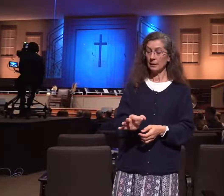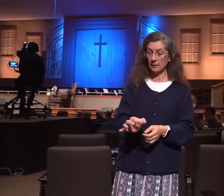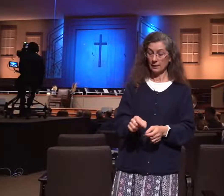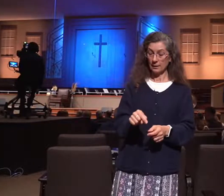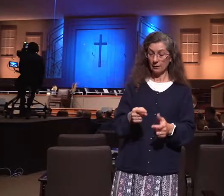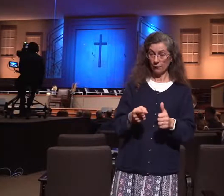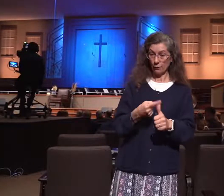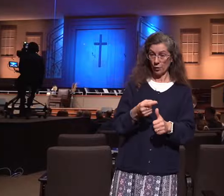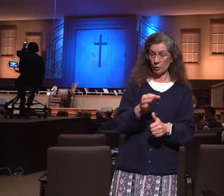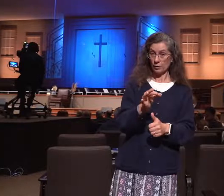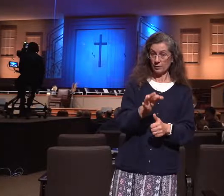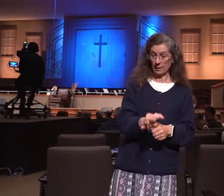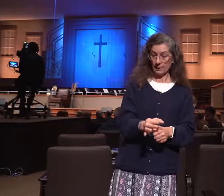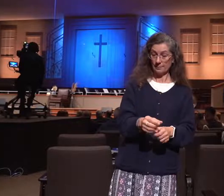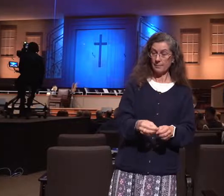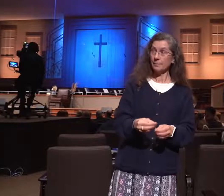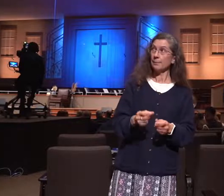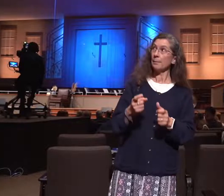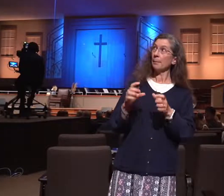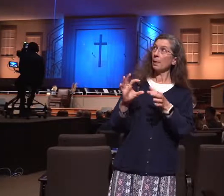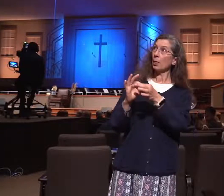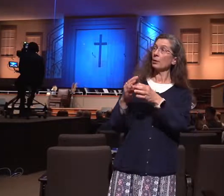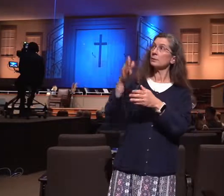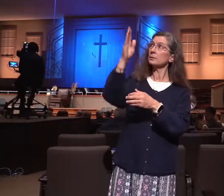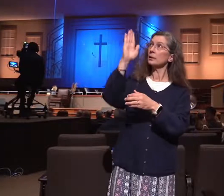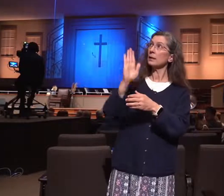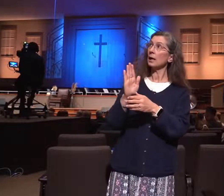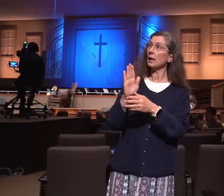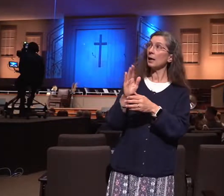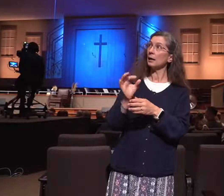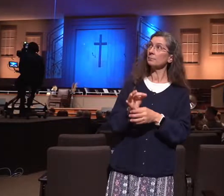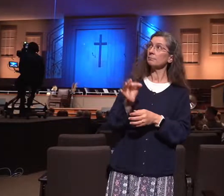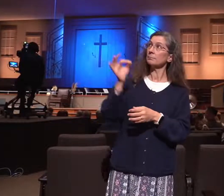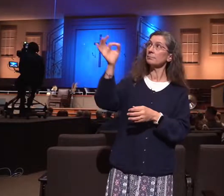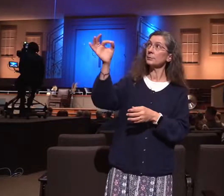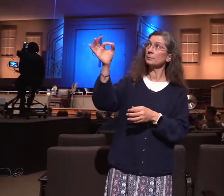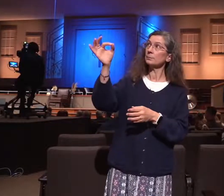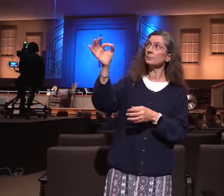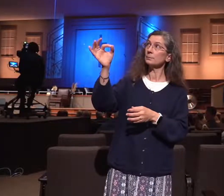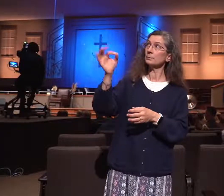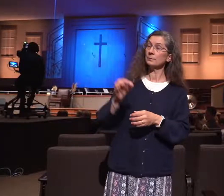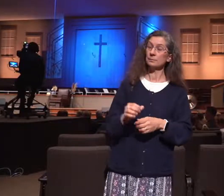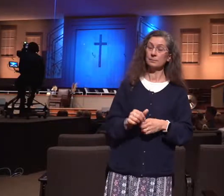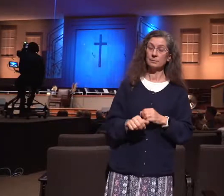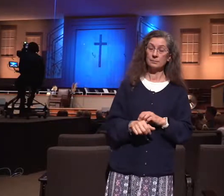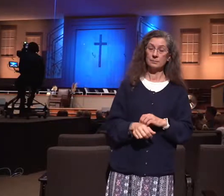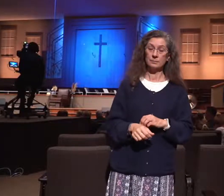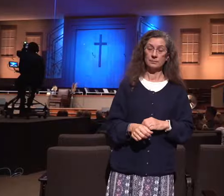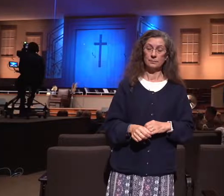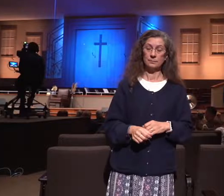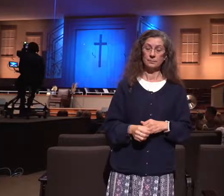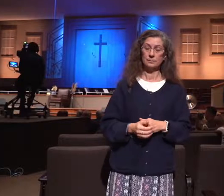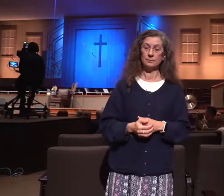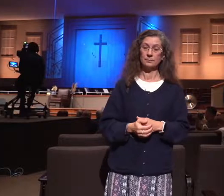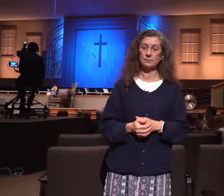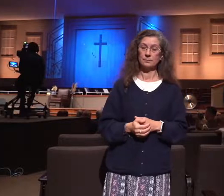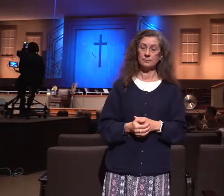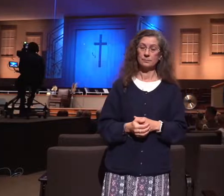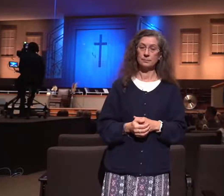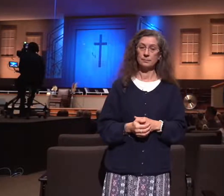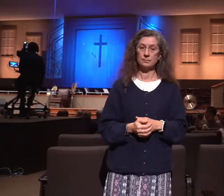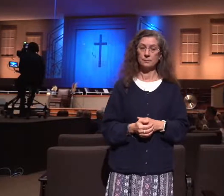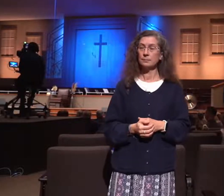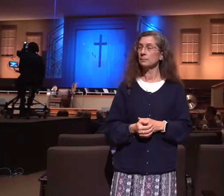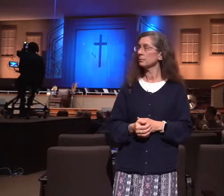God. Everything God gives you, you're to give one-tenth of that back to God. Now,